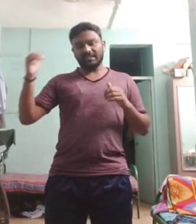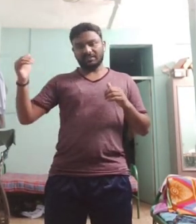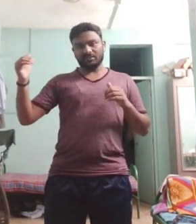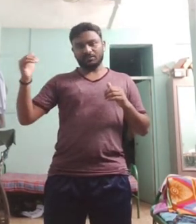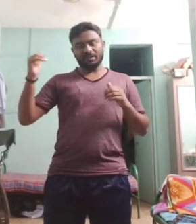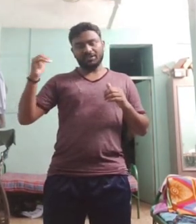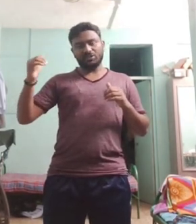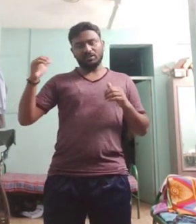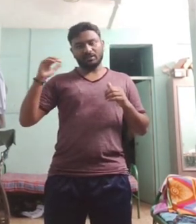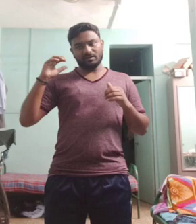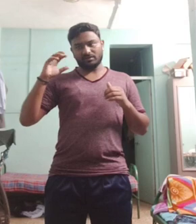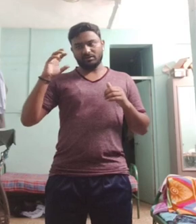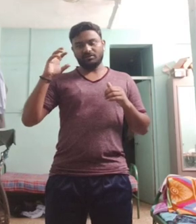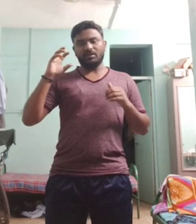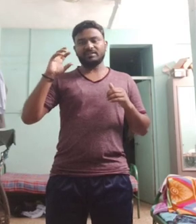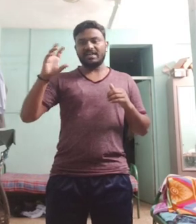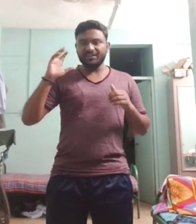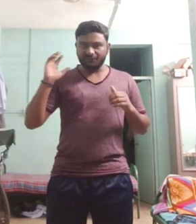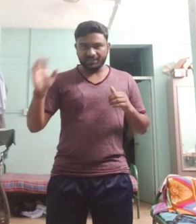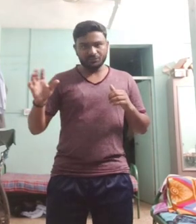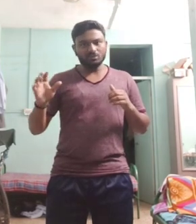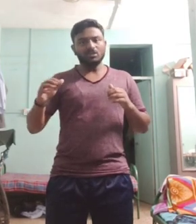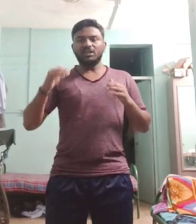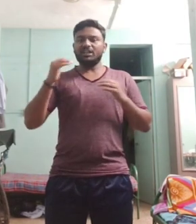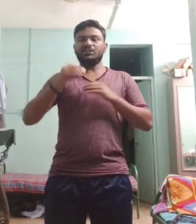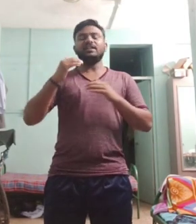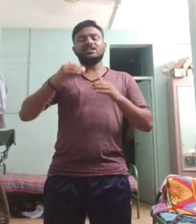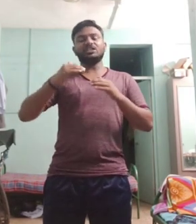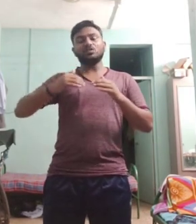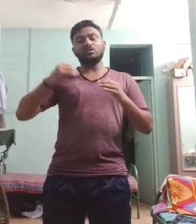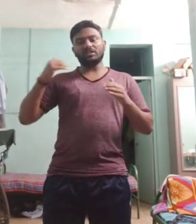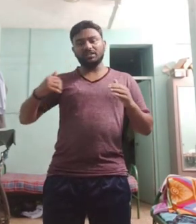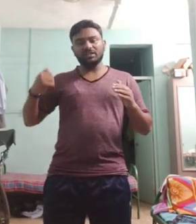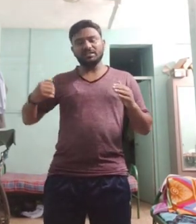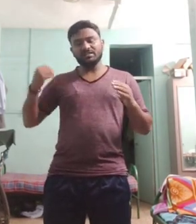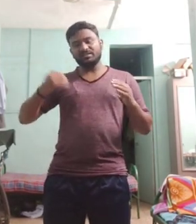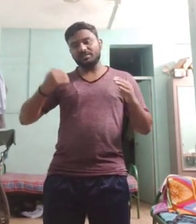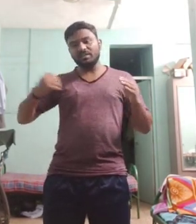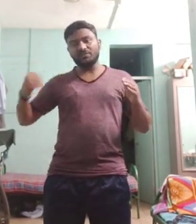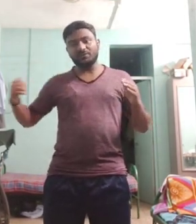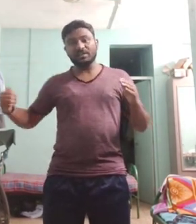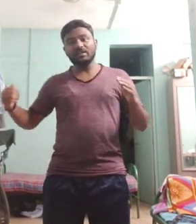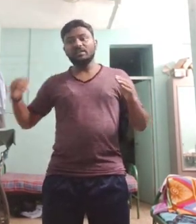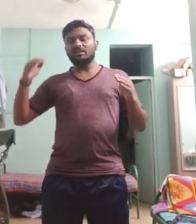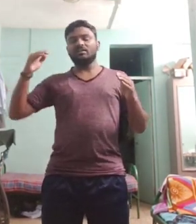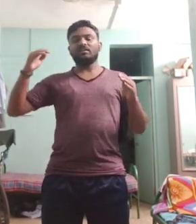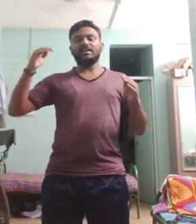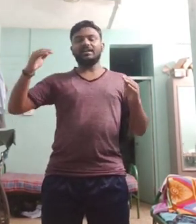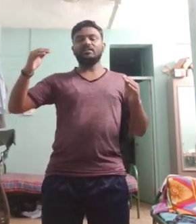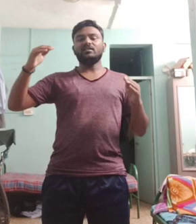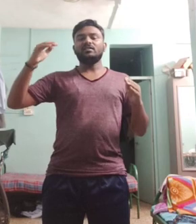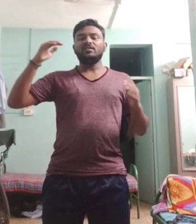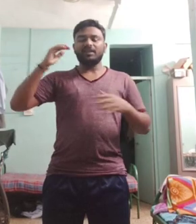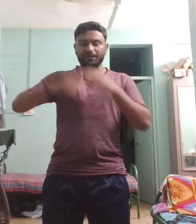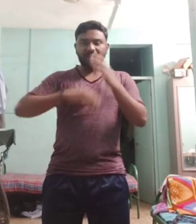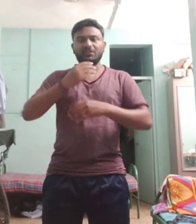that particular assigned value, it will execute it in similar way, like